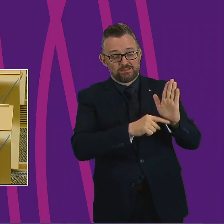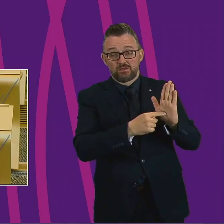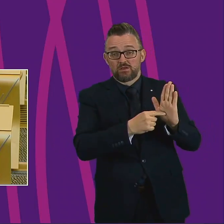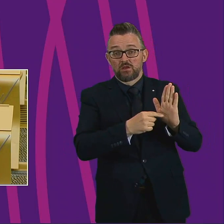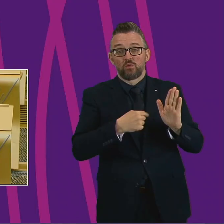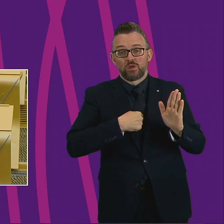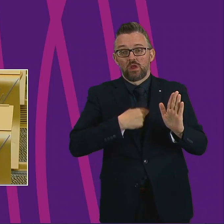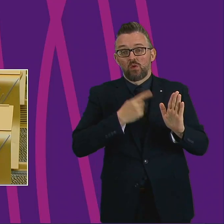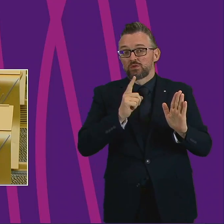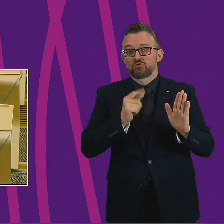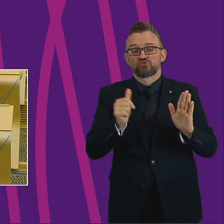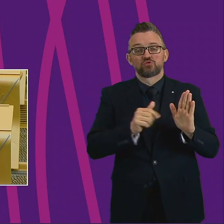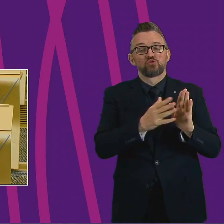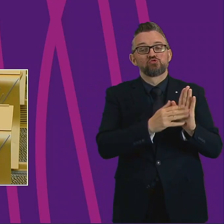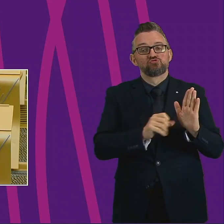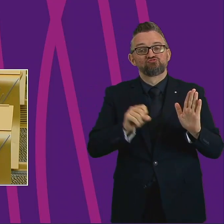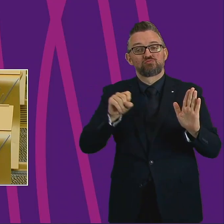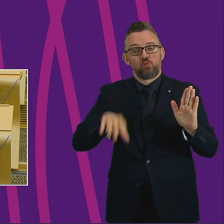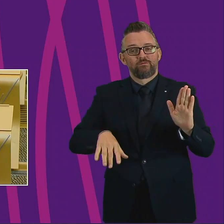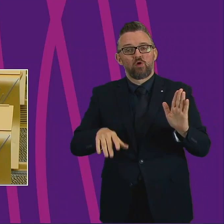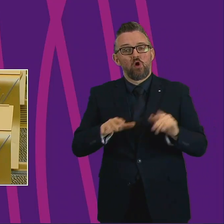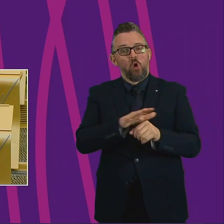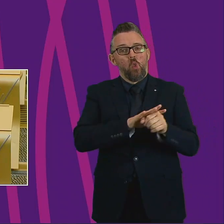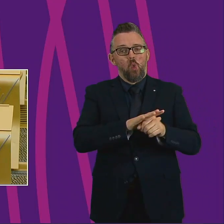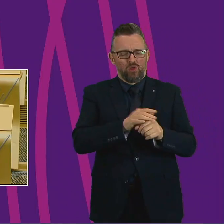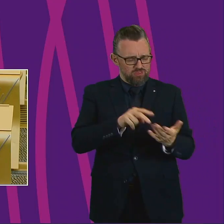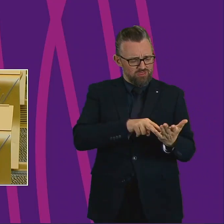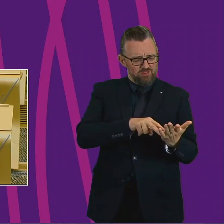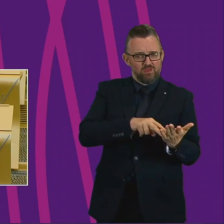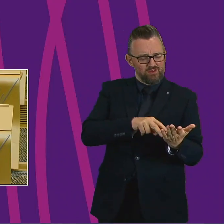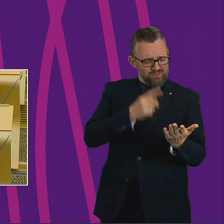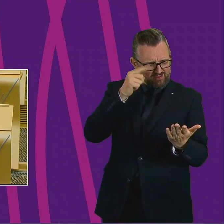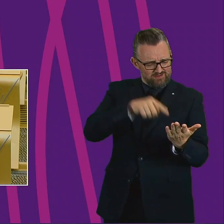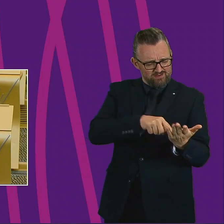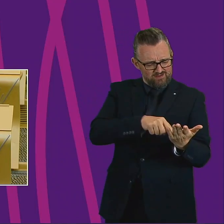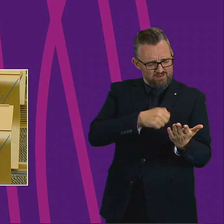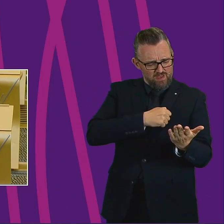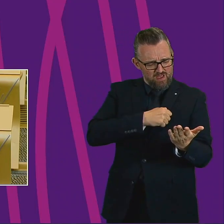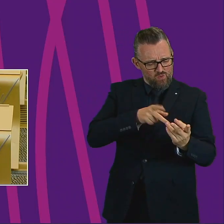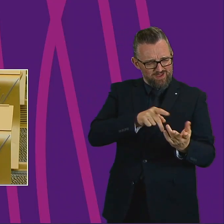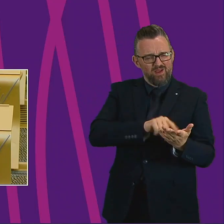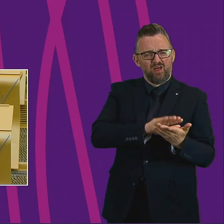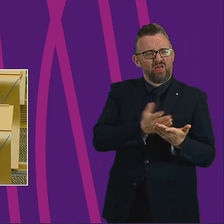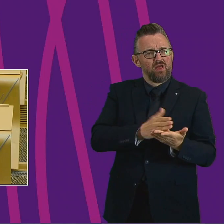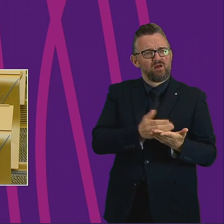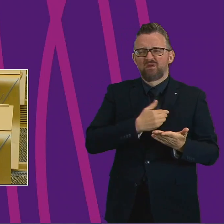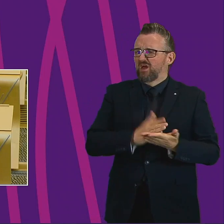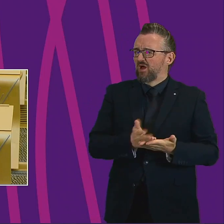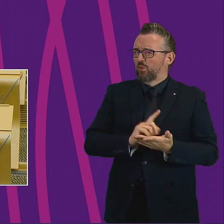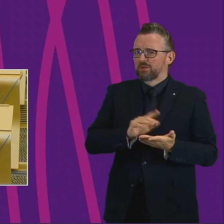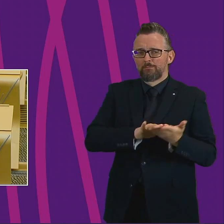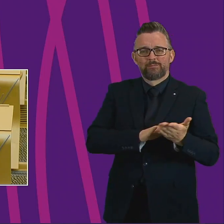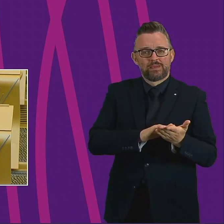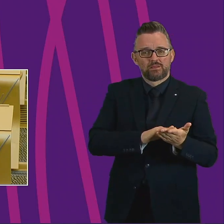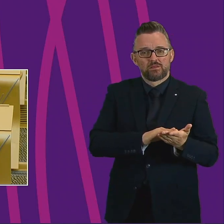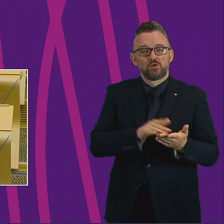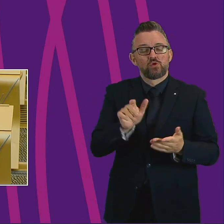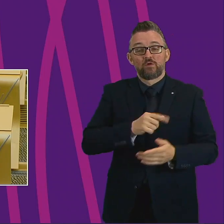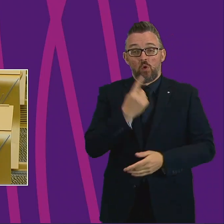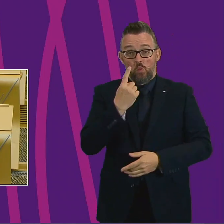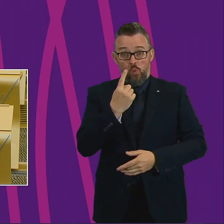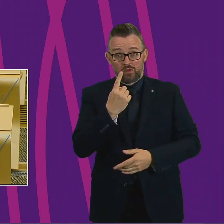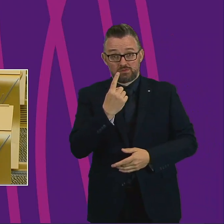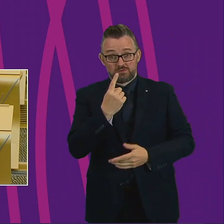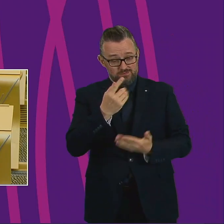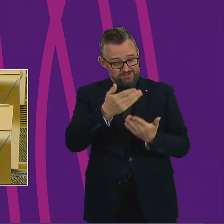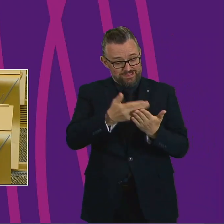remove the opportunity for local interpretation of guidance, and we have clear national guidance, a single interpretation of that guidance,